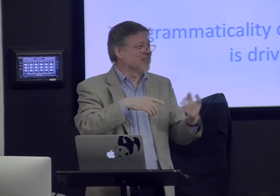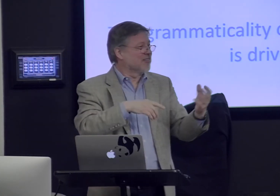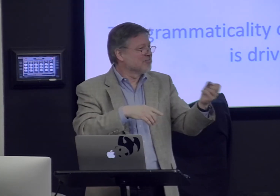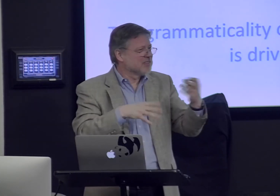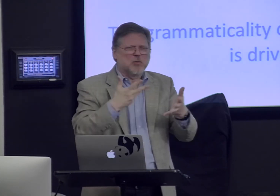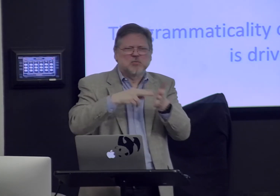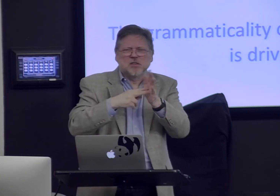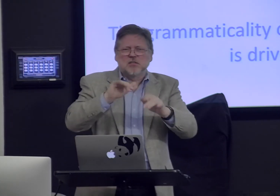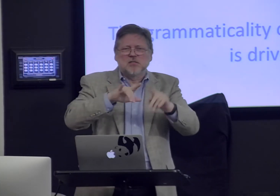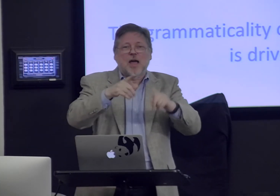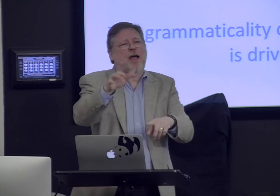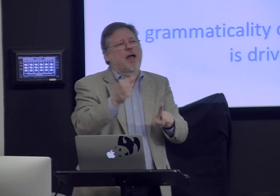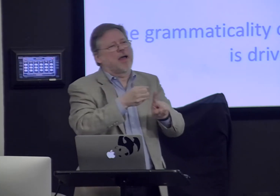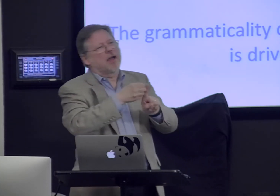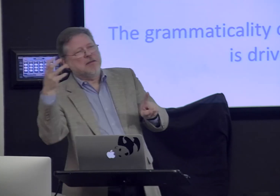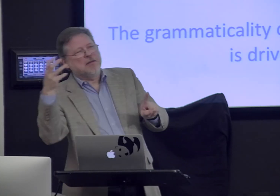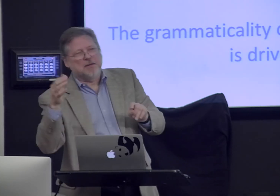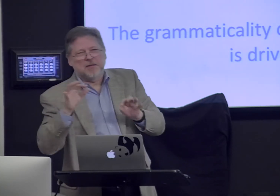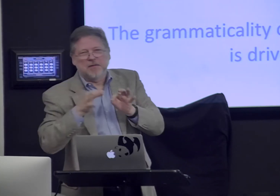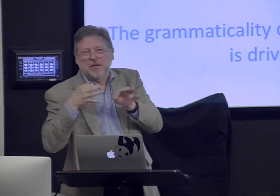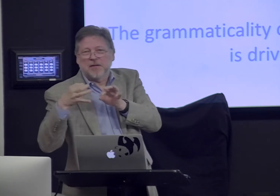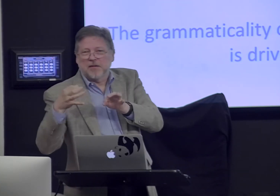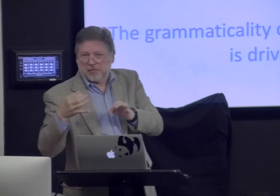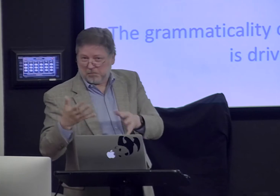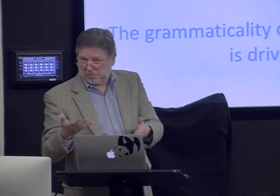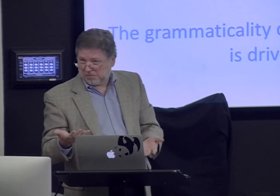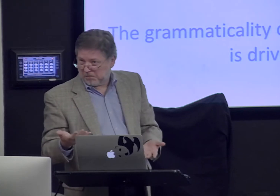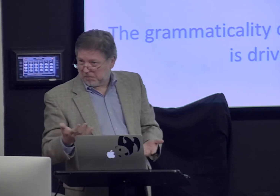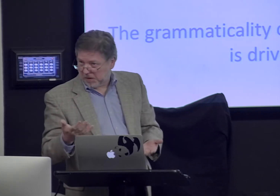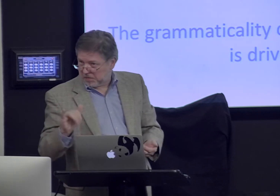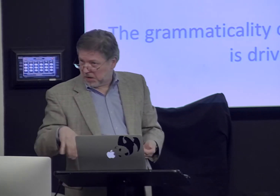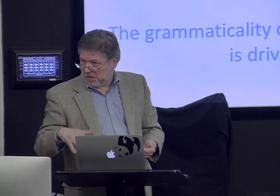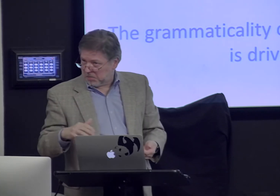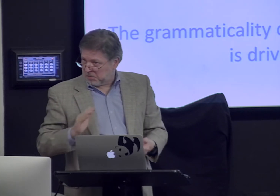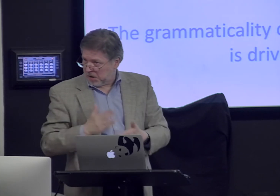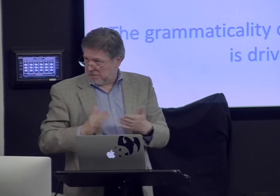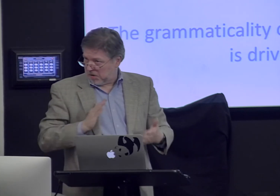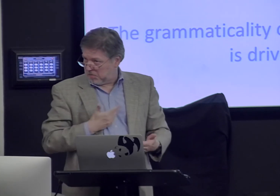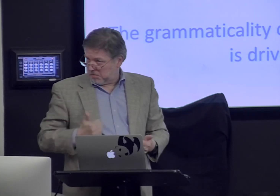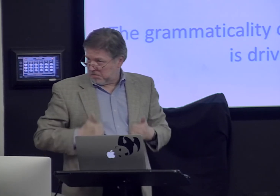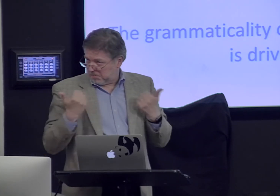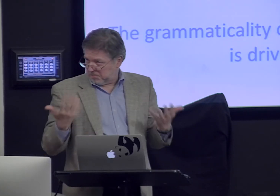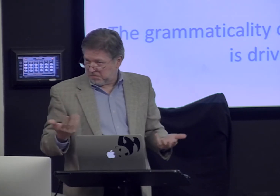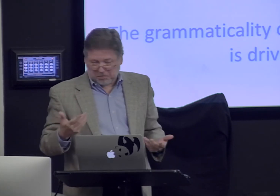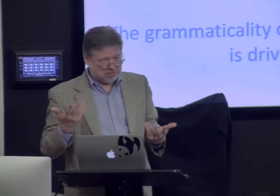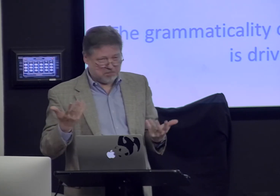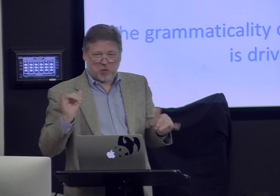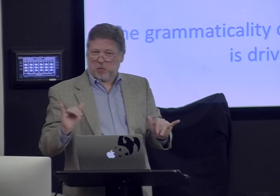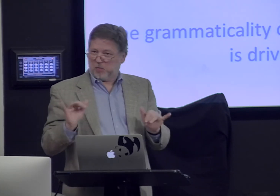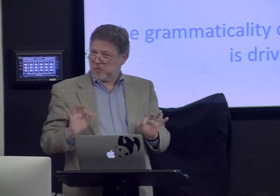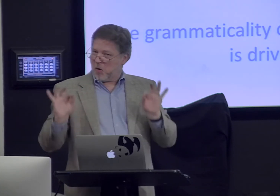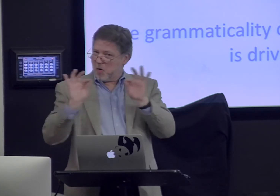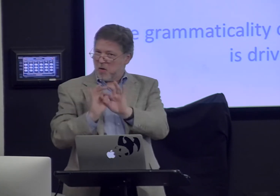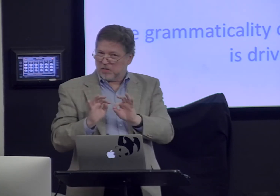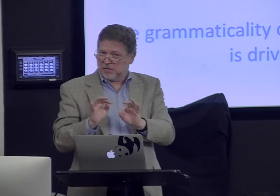not that they're actually storing the visual form of trees go by, they're storing the meanings of them. They're storing some sort